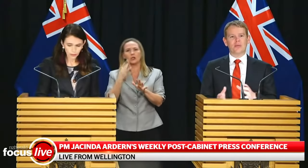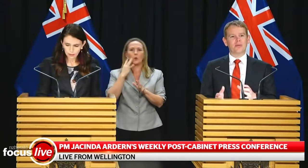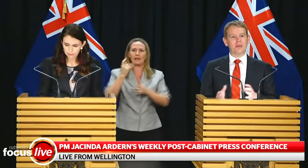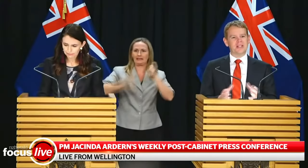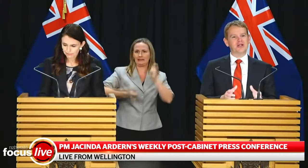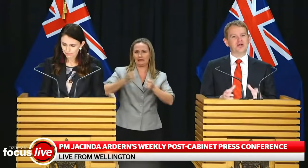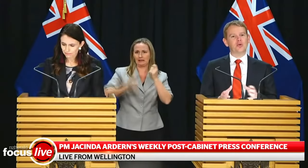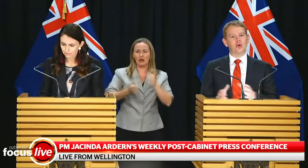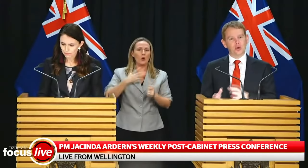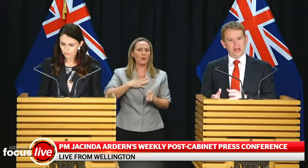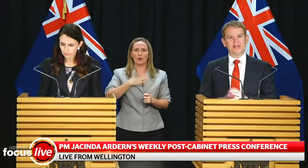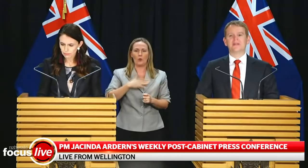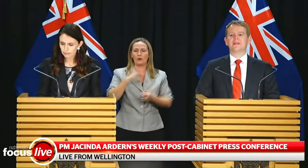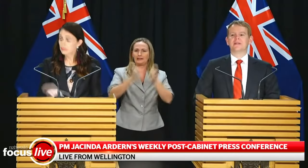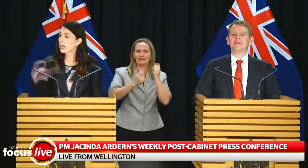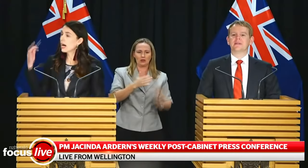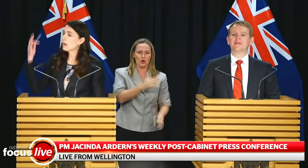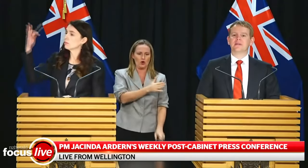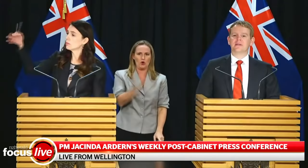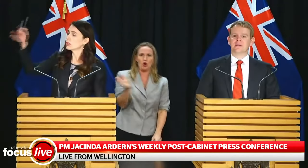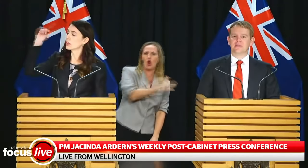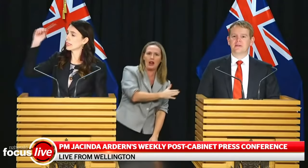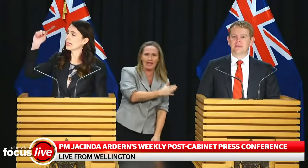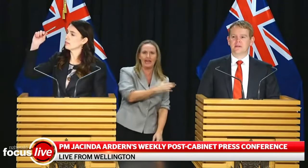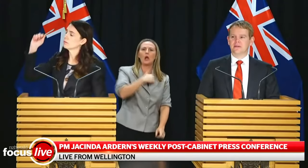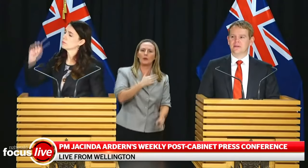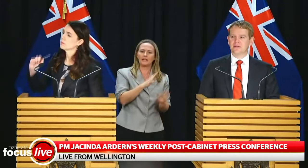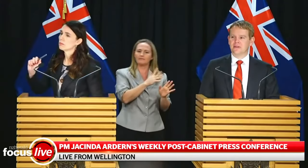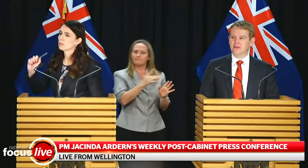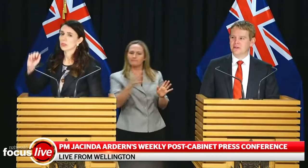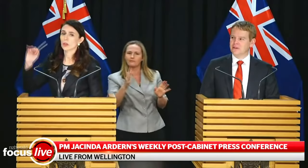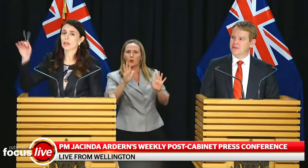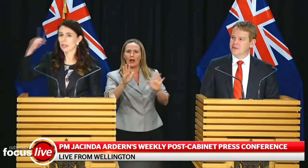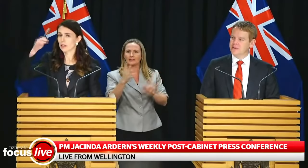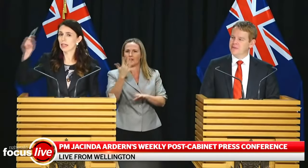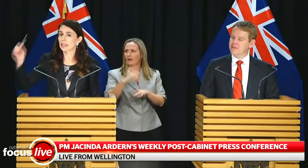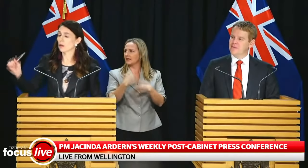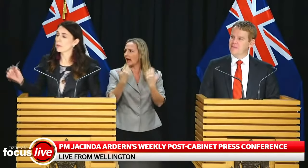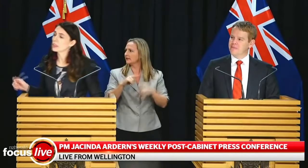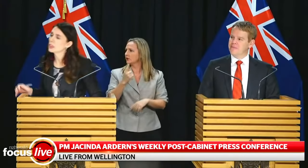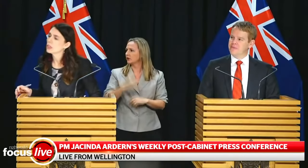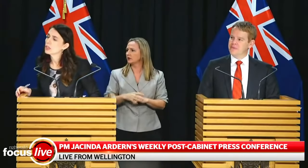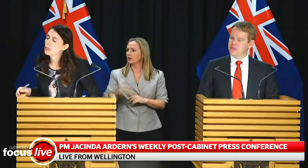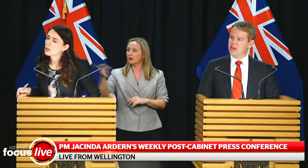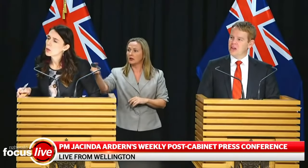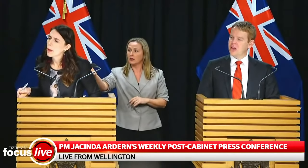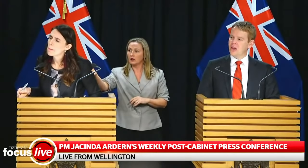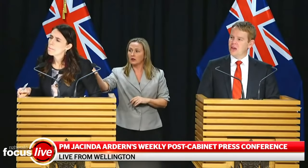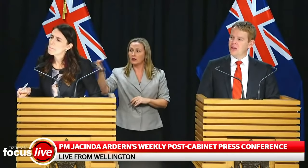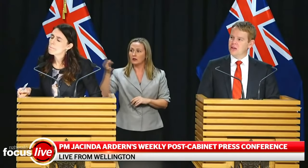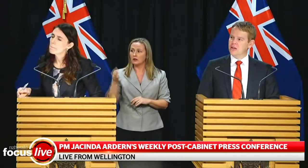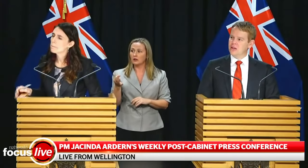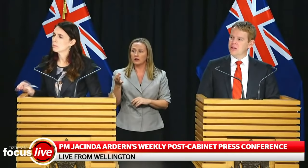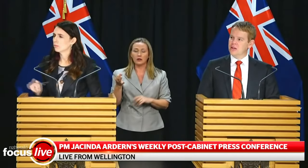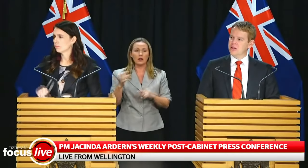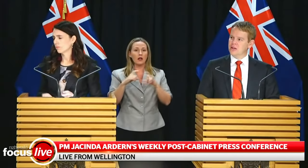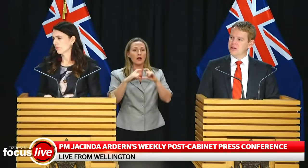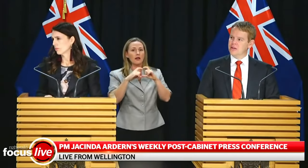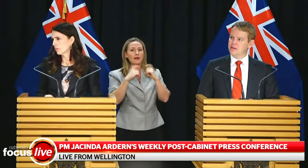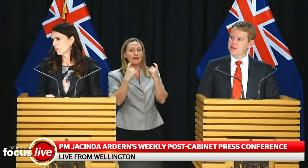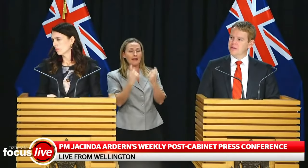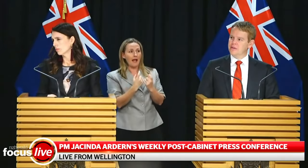necessarily want people being tested too early. So Claire. Did Cabinet give any consideration to whether